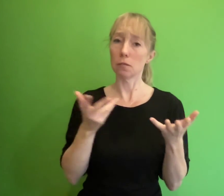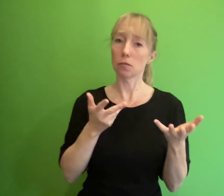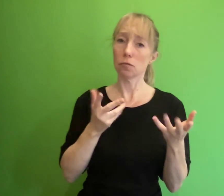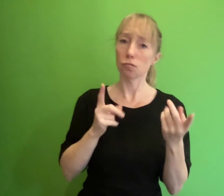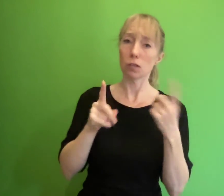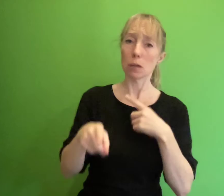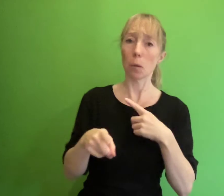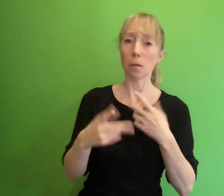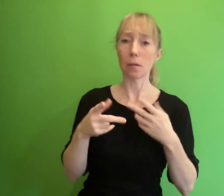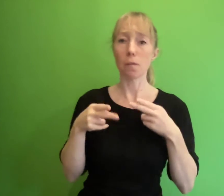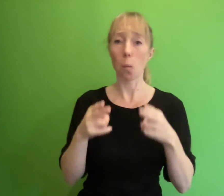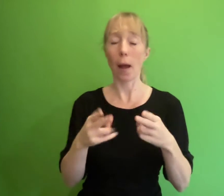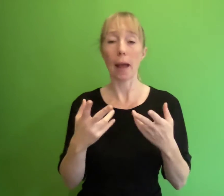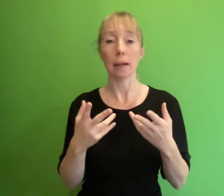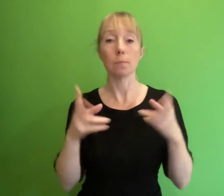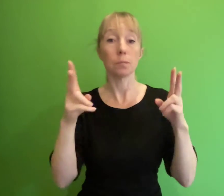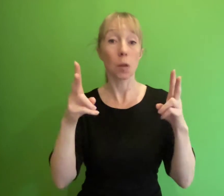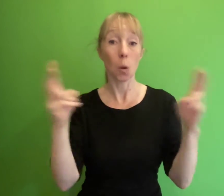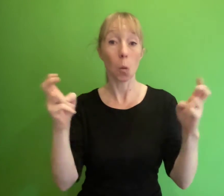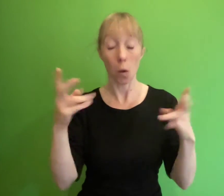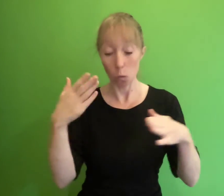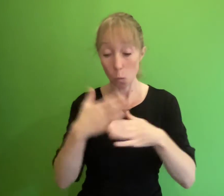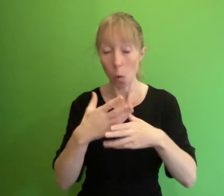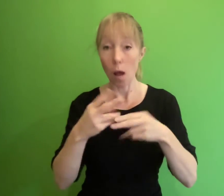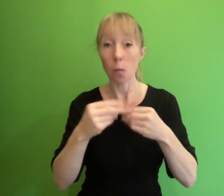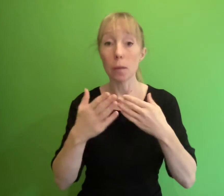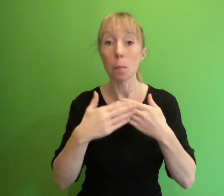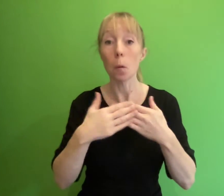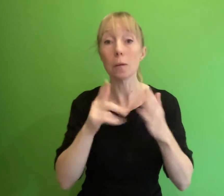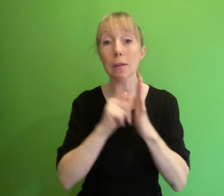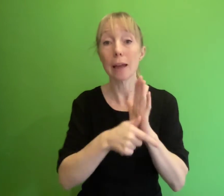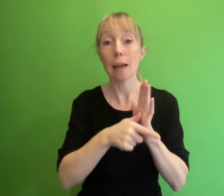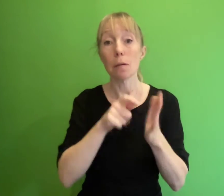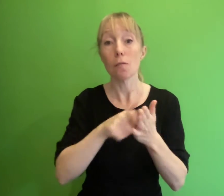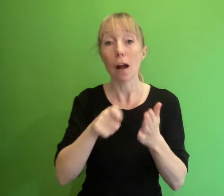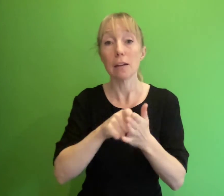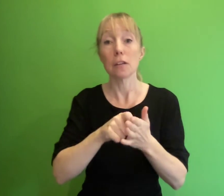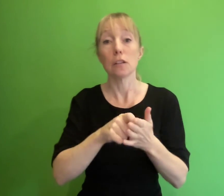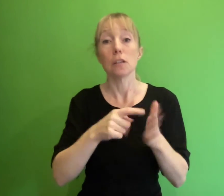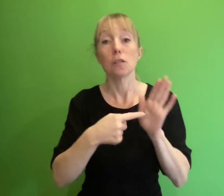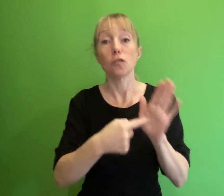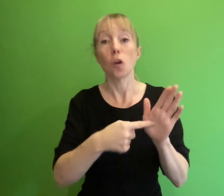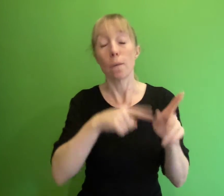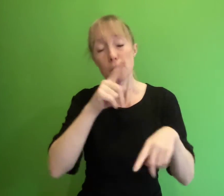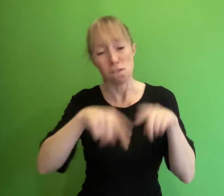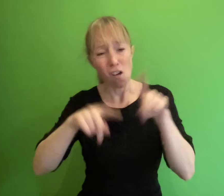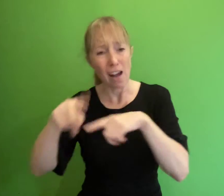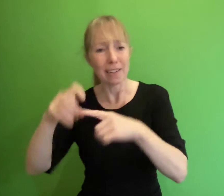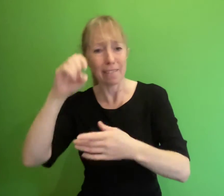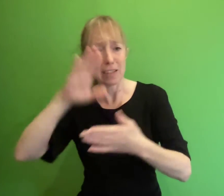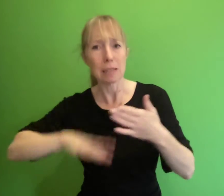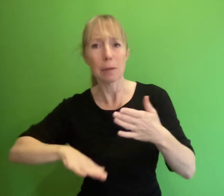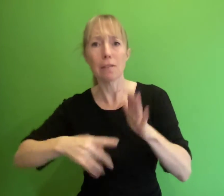Work with more disabled writers so that a variety of experiences are shown and people don't have to become representatives for whole